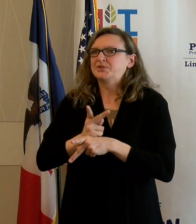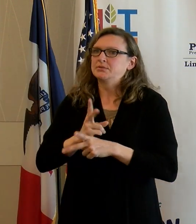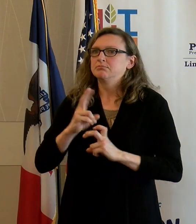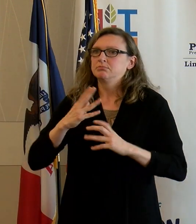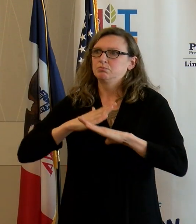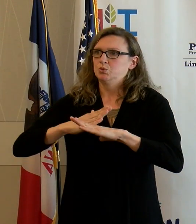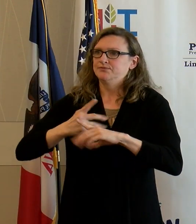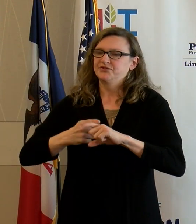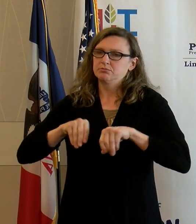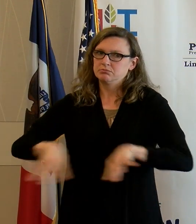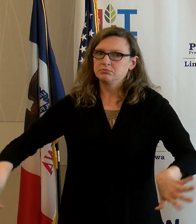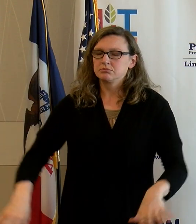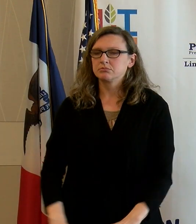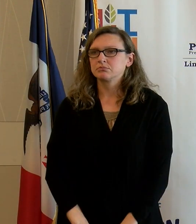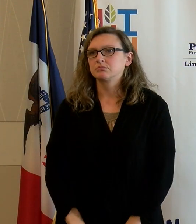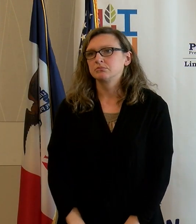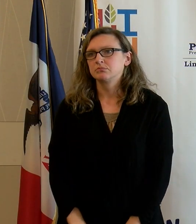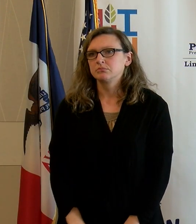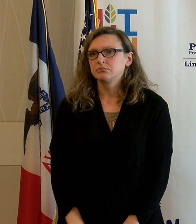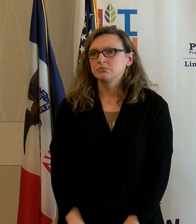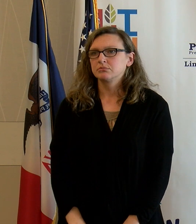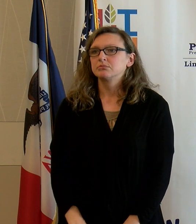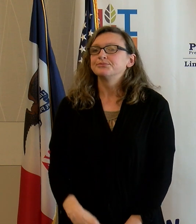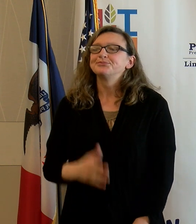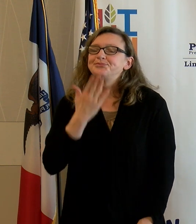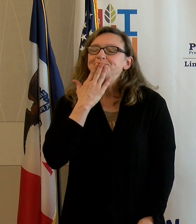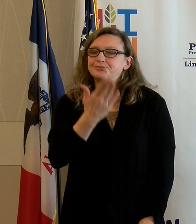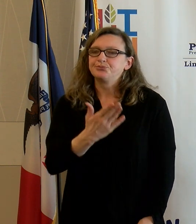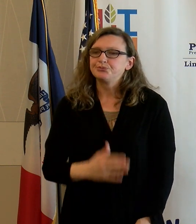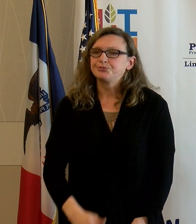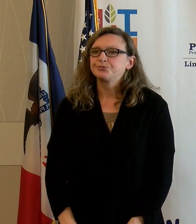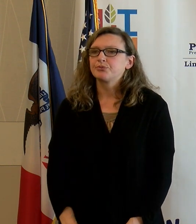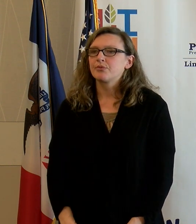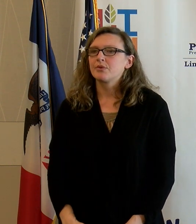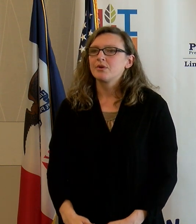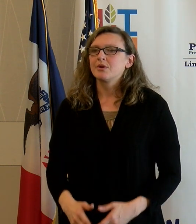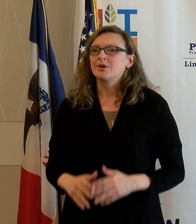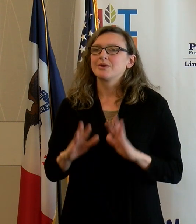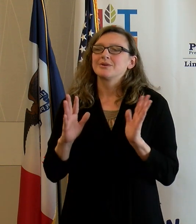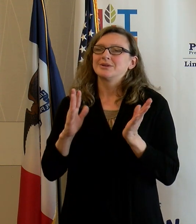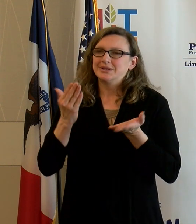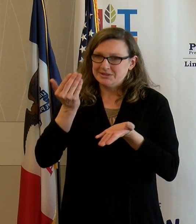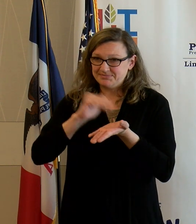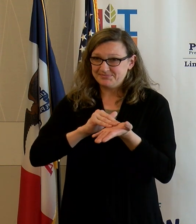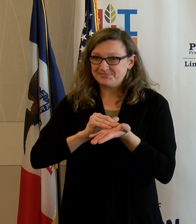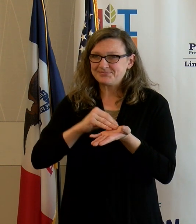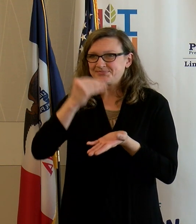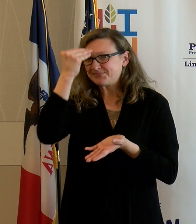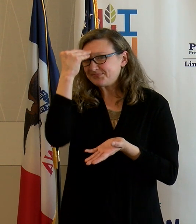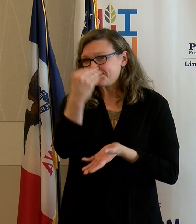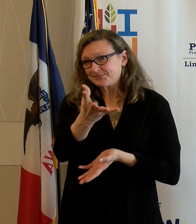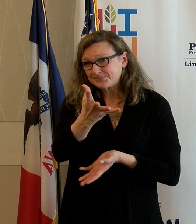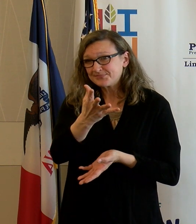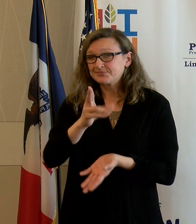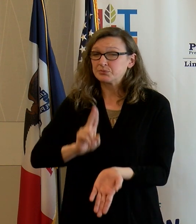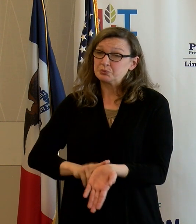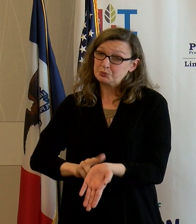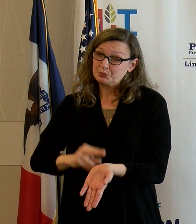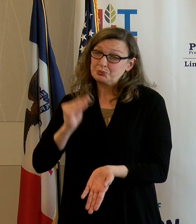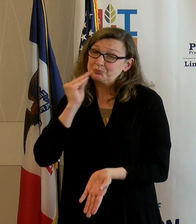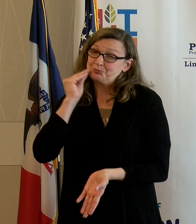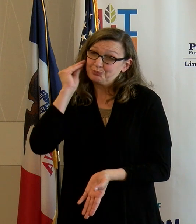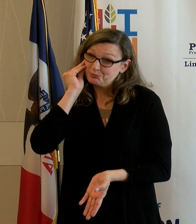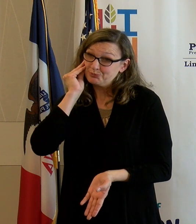So thank you, Michaela, for your questions. Again, with the outbreak of the long-term care facility, that includes both residents and